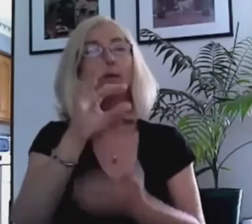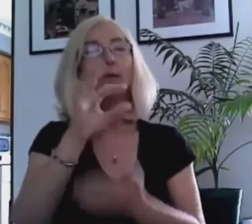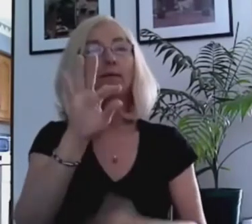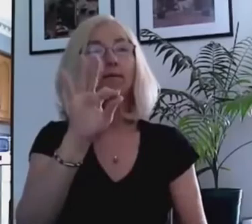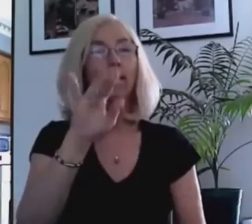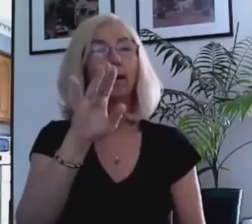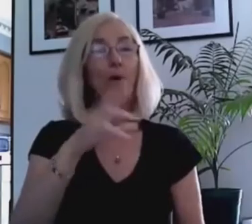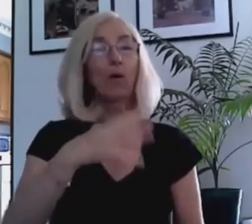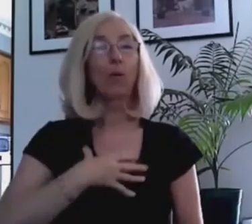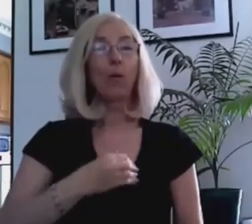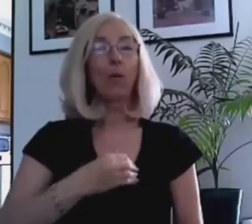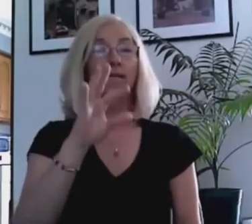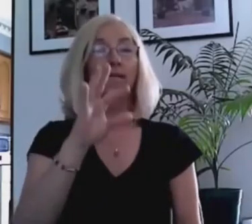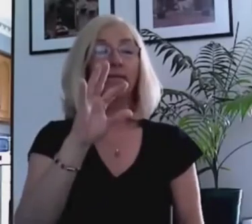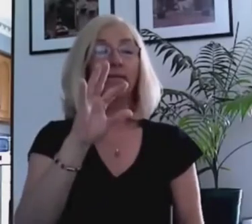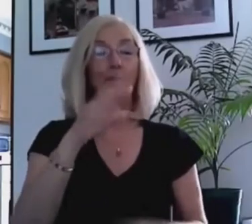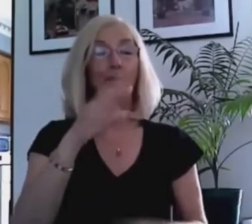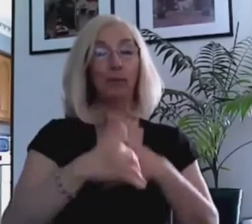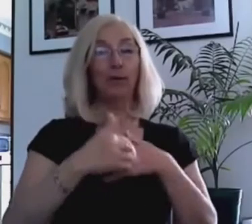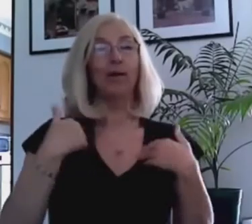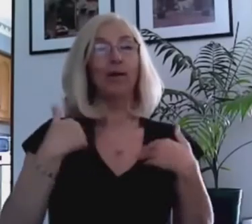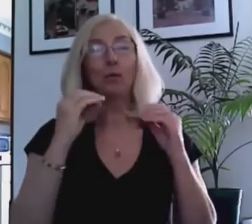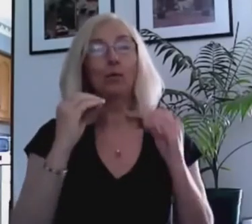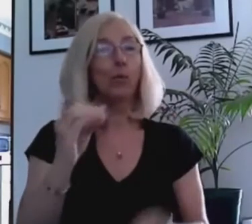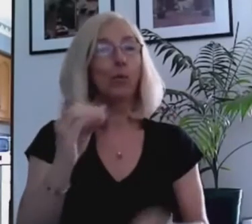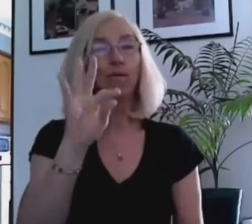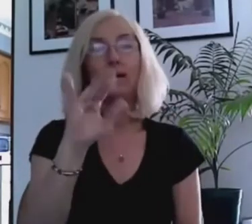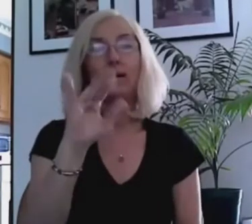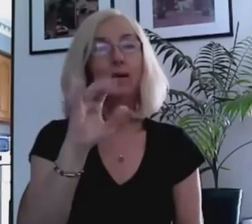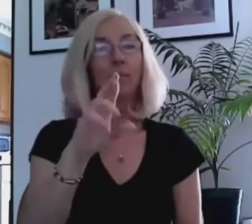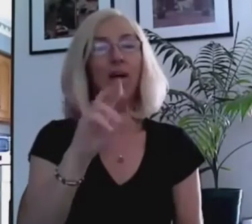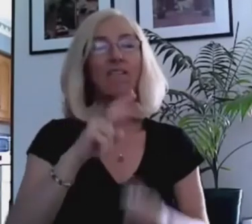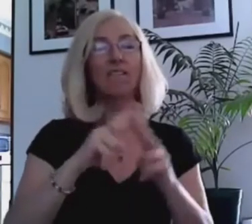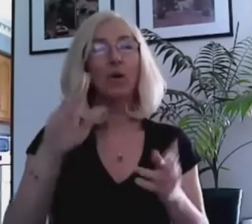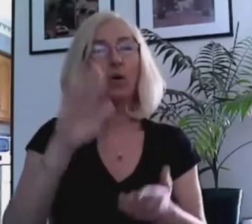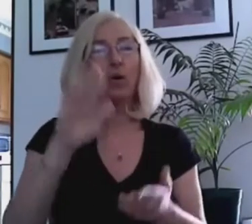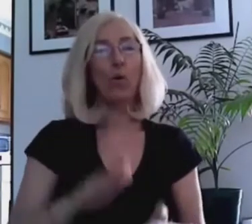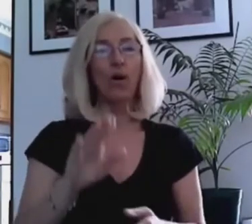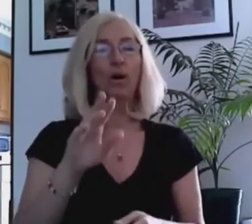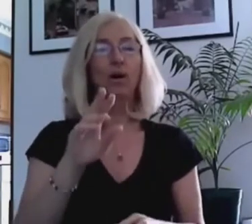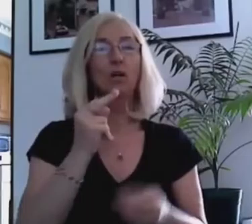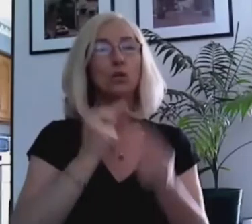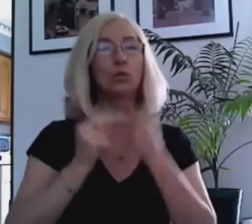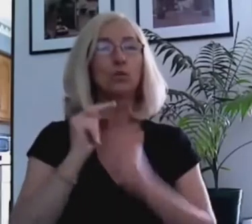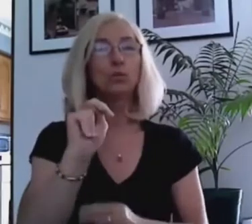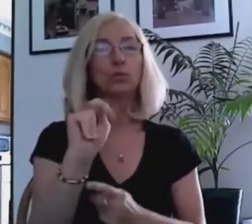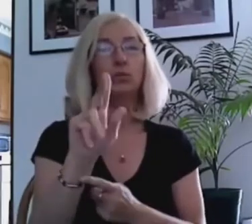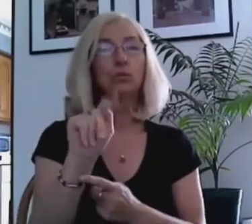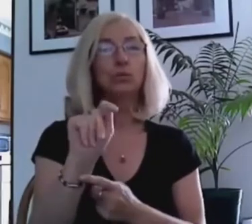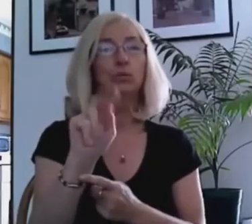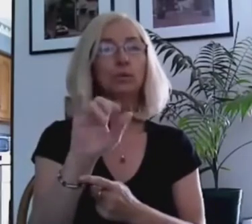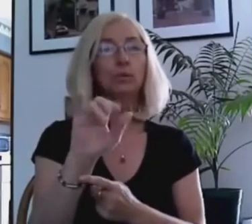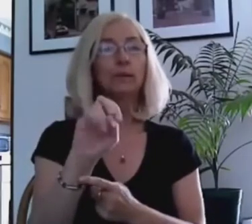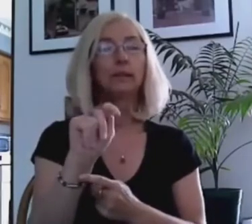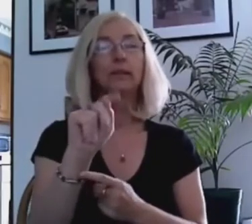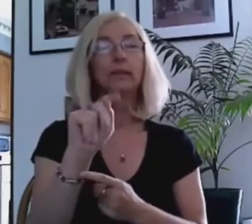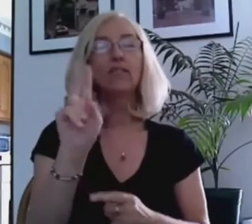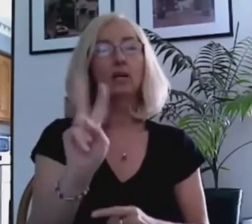and I explained how delicious it was and how the whole grains really benefited me and